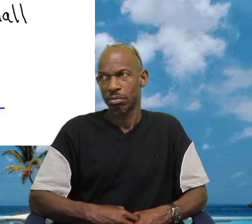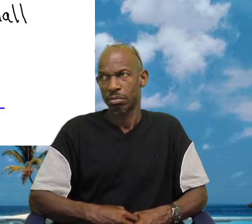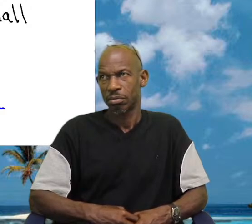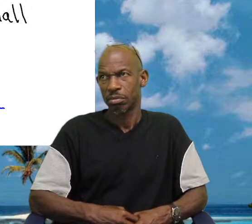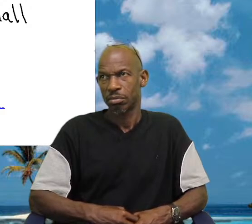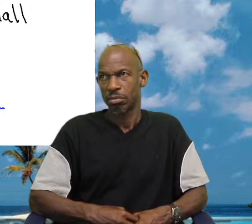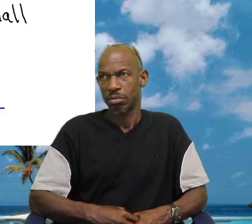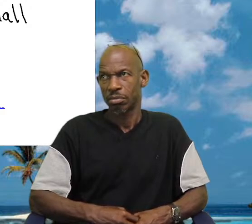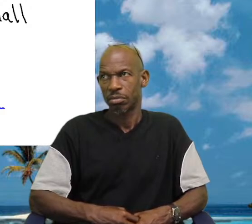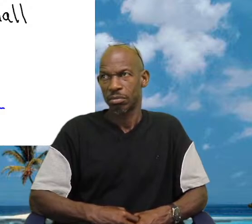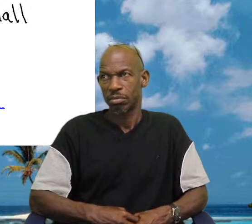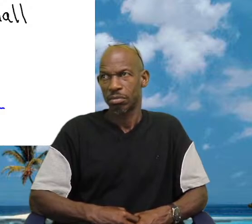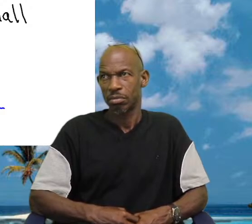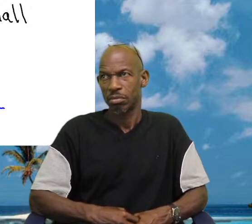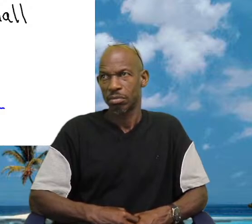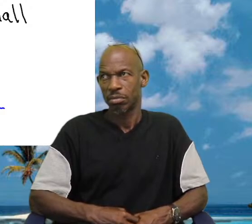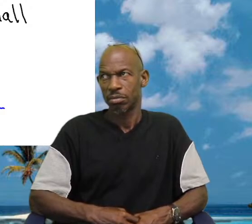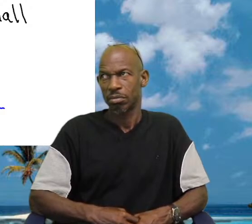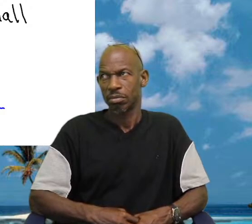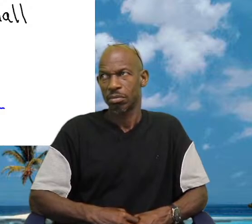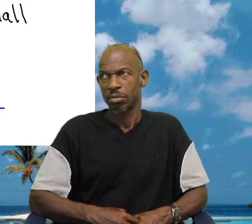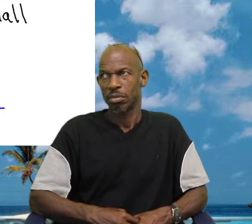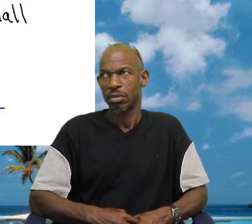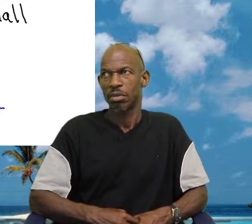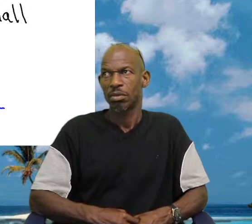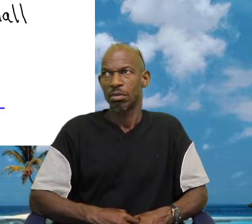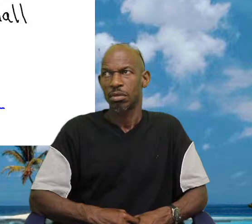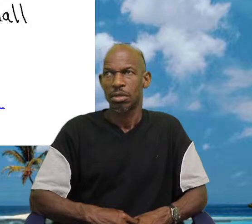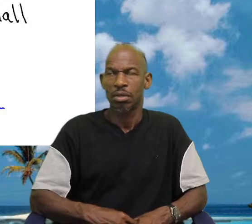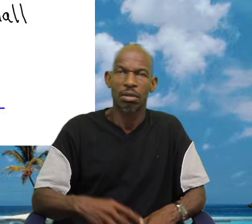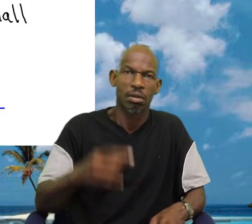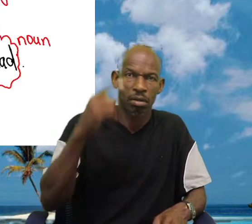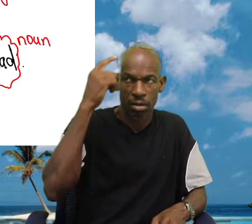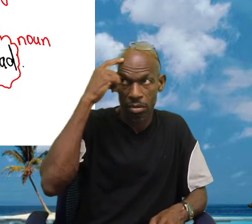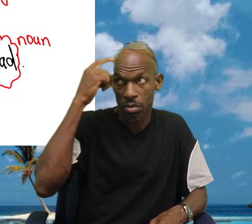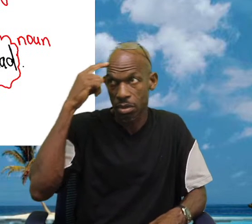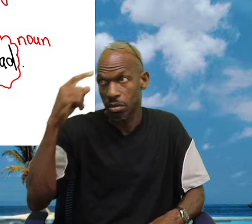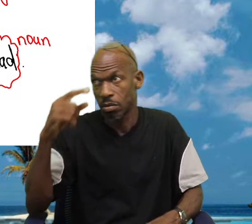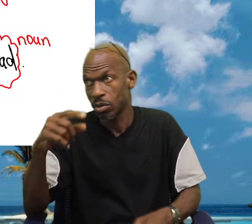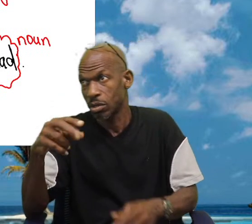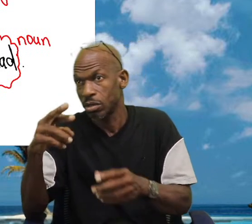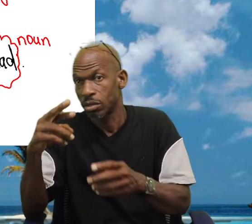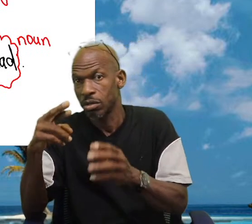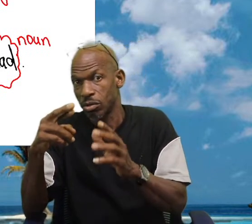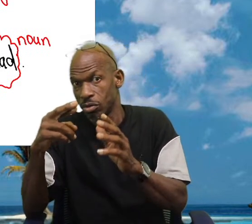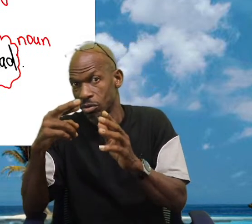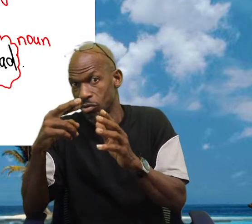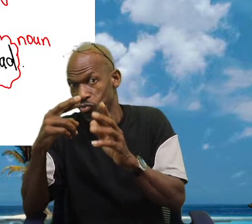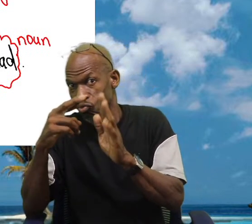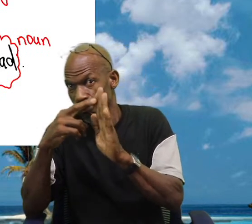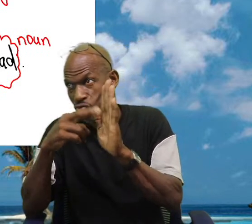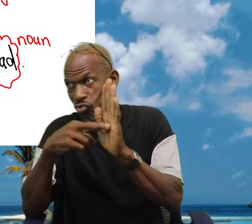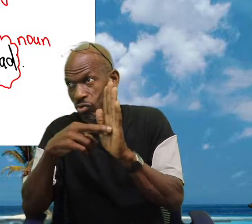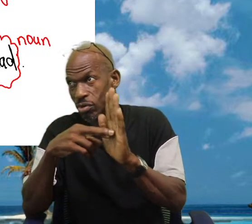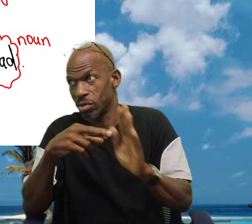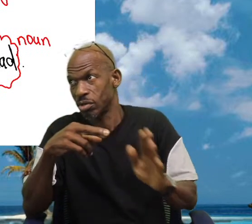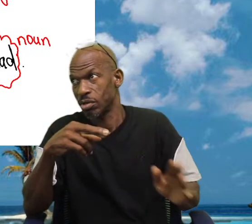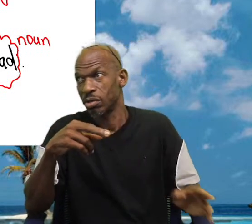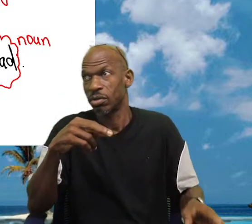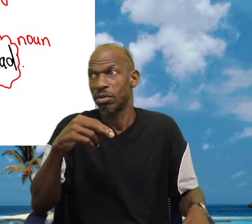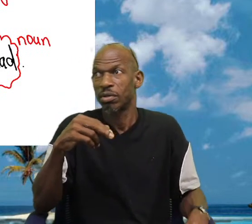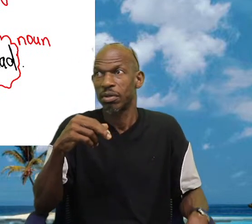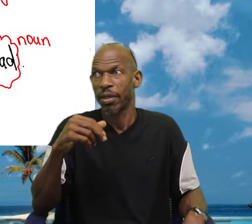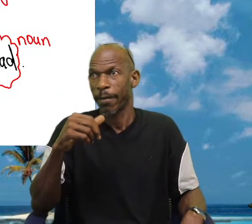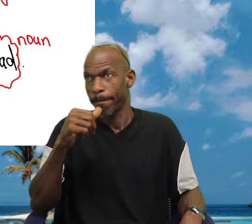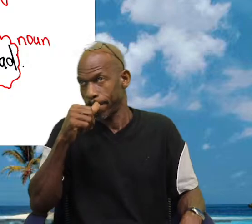And we're looking at the rule that we learned before, and I'm just going back. Adjectives come before the